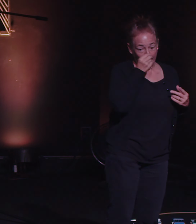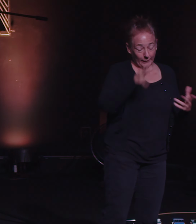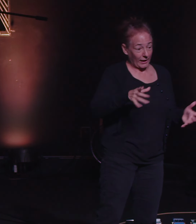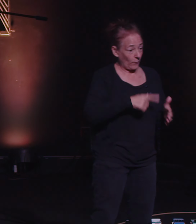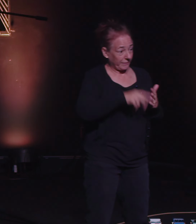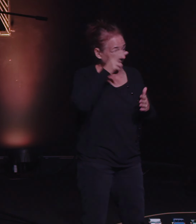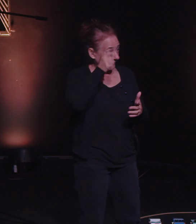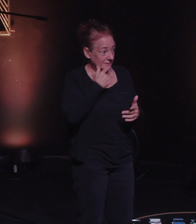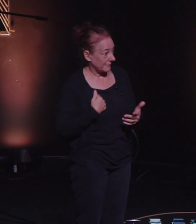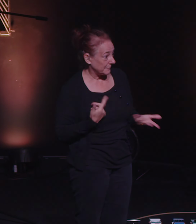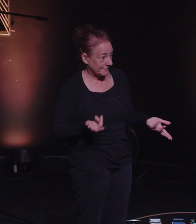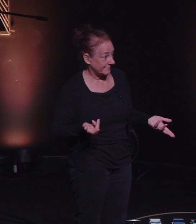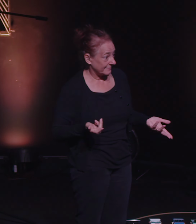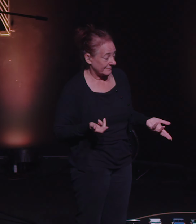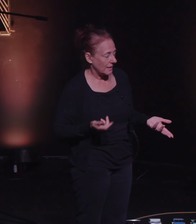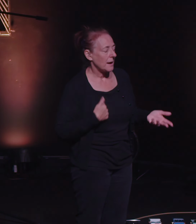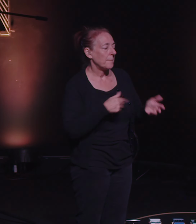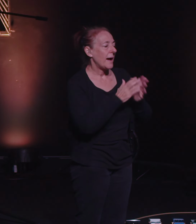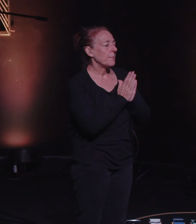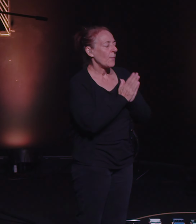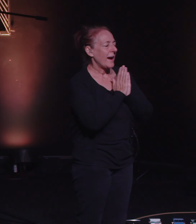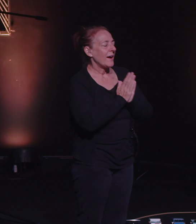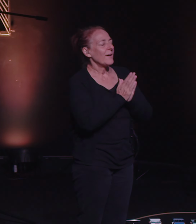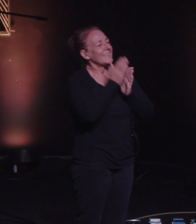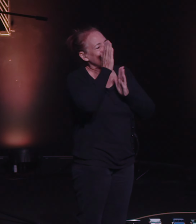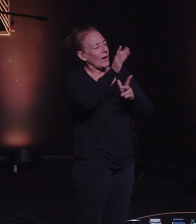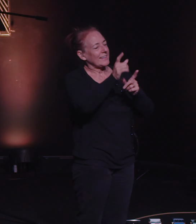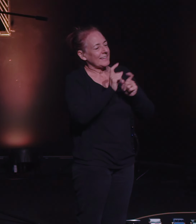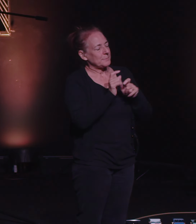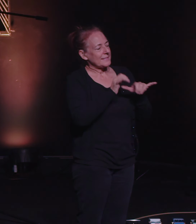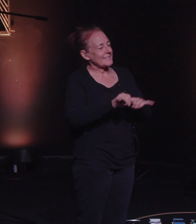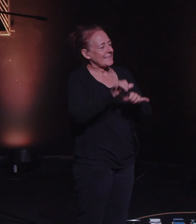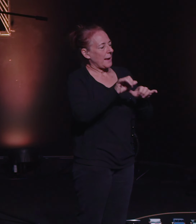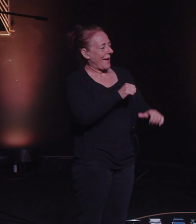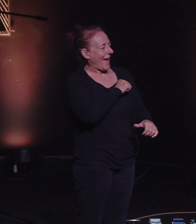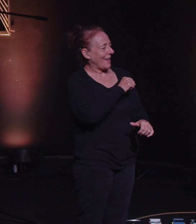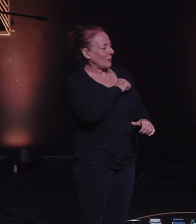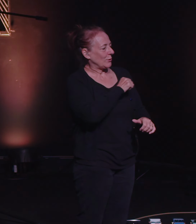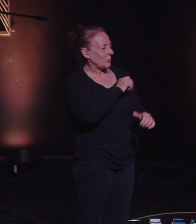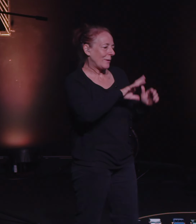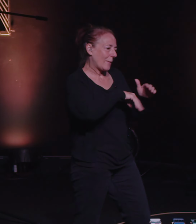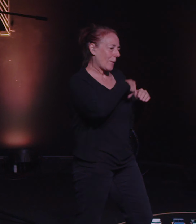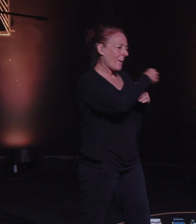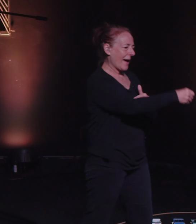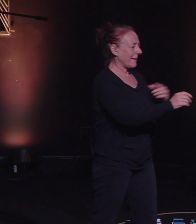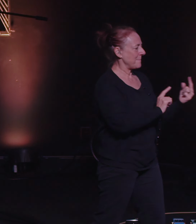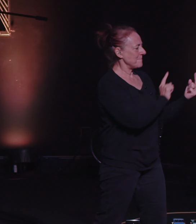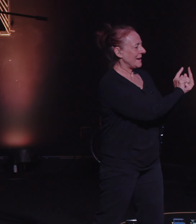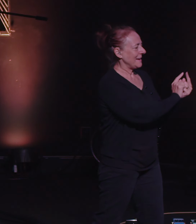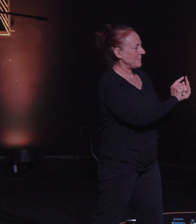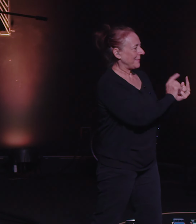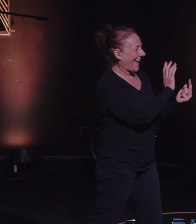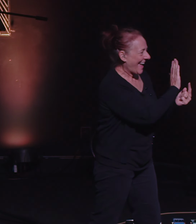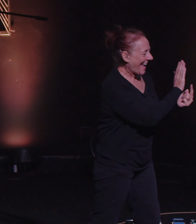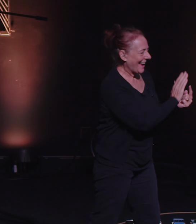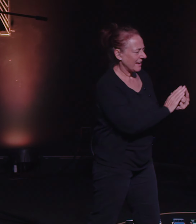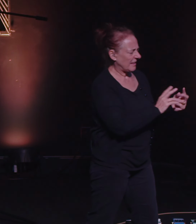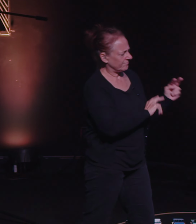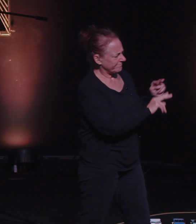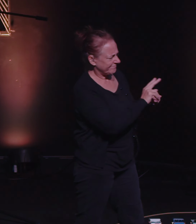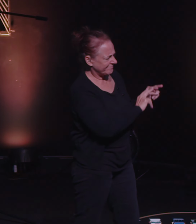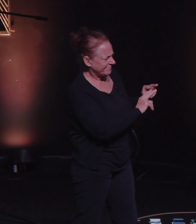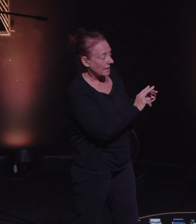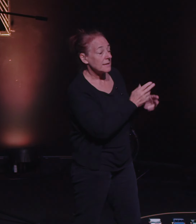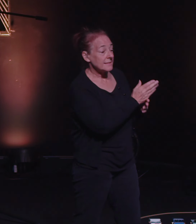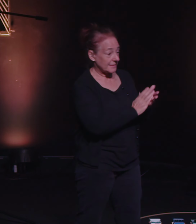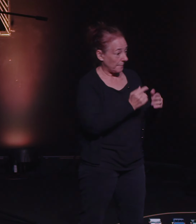care. Now, my prayer is that God gives me that same attitude when I go out into this world and I encounter people. And there's some days that I do